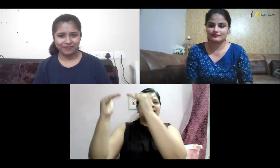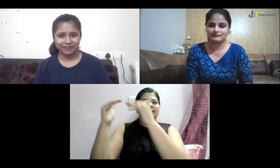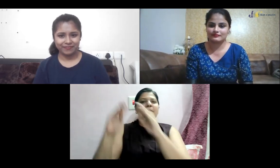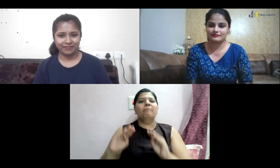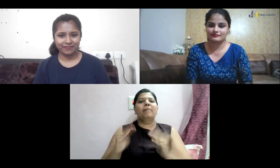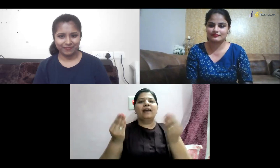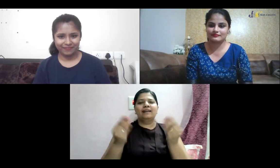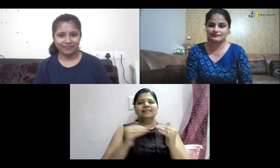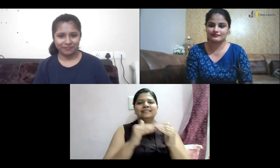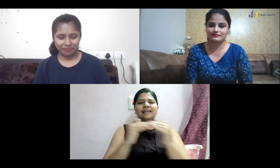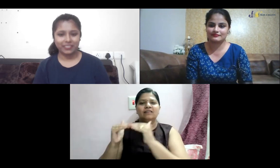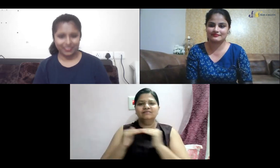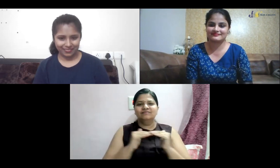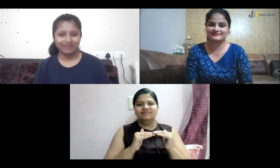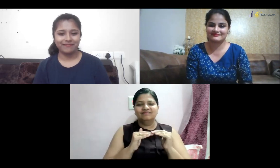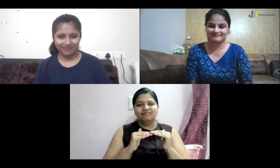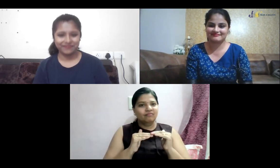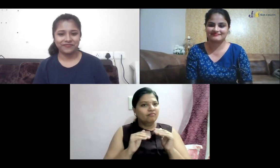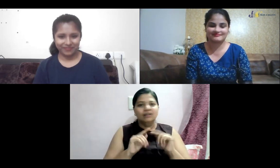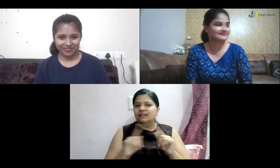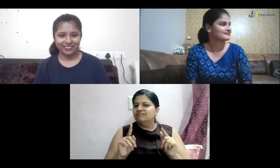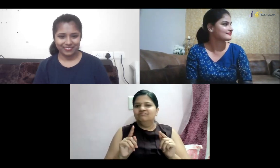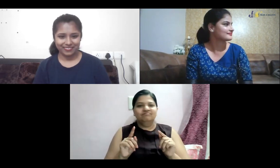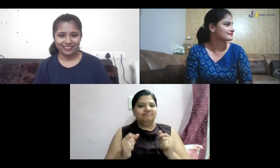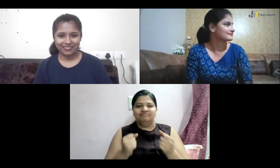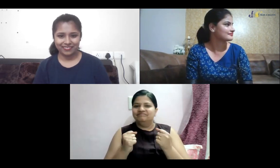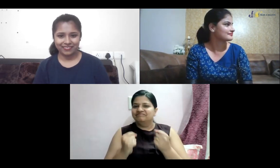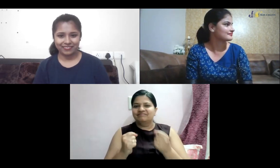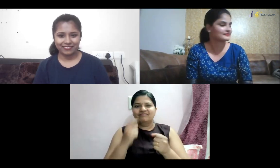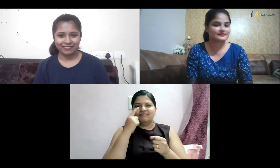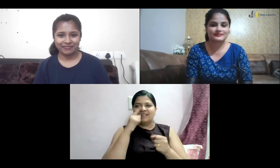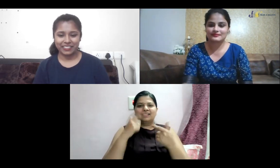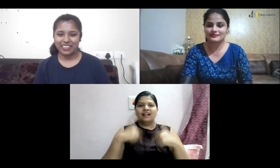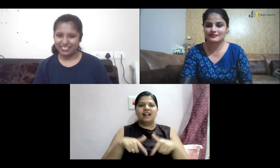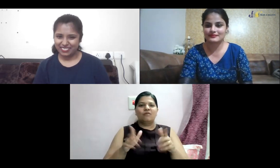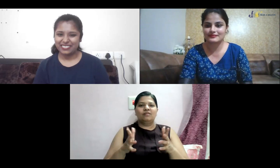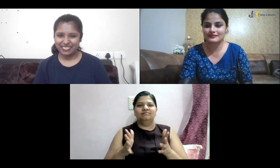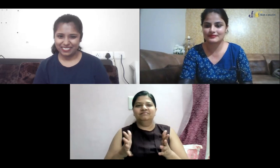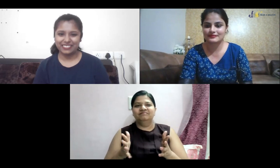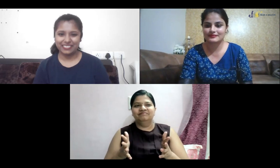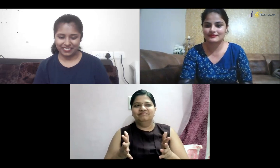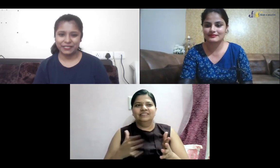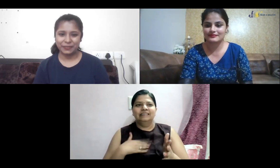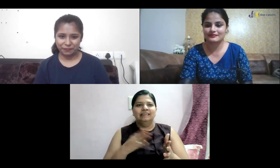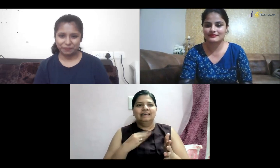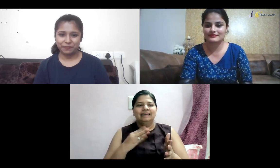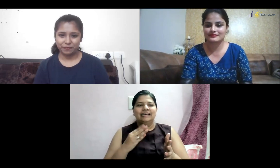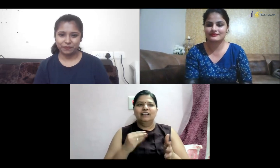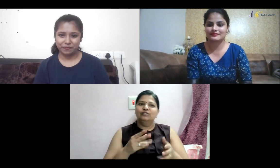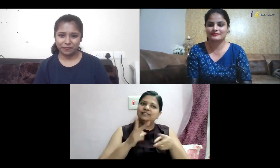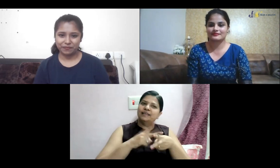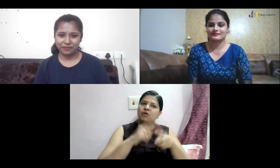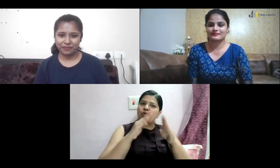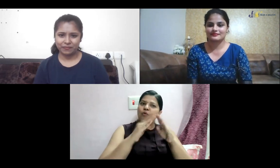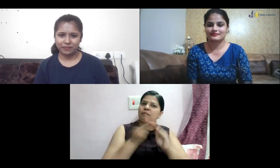went outside, and I saw the society, and I saw that yeah, I need the equality. But women were